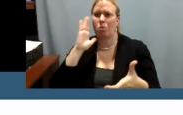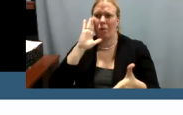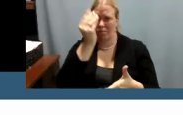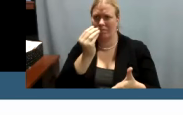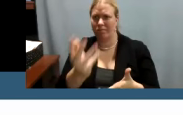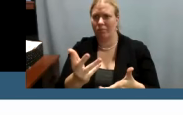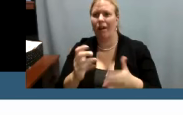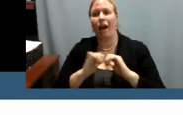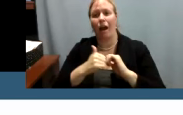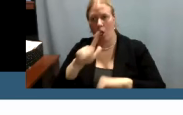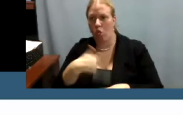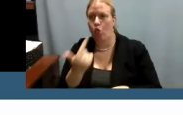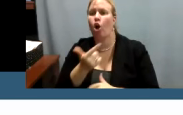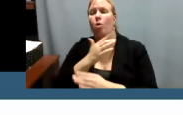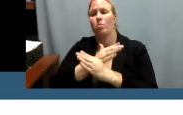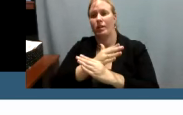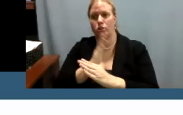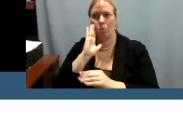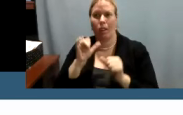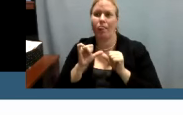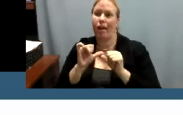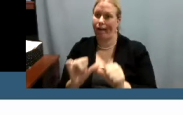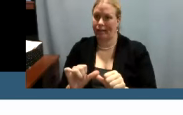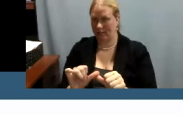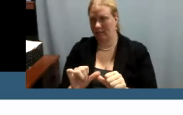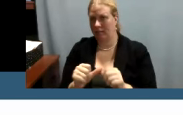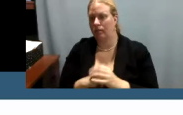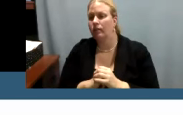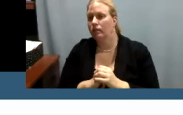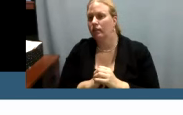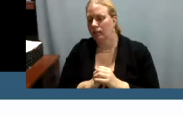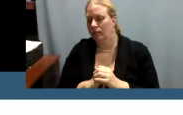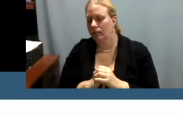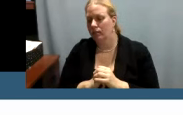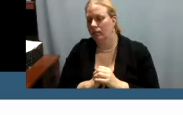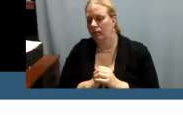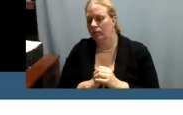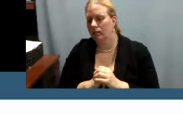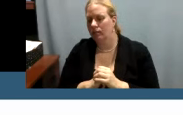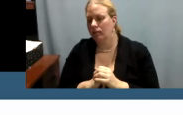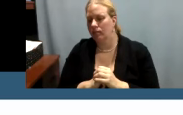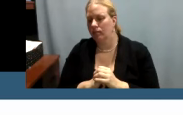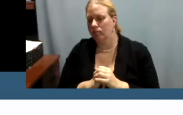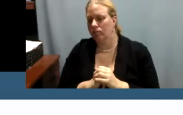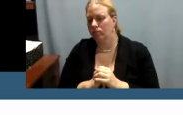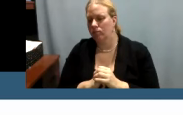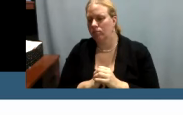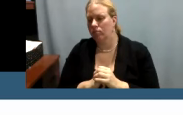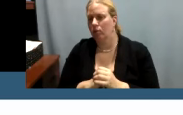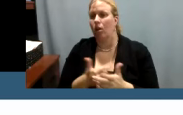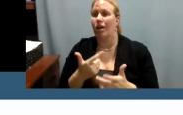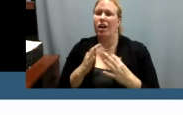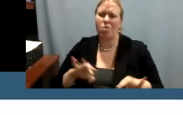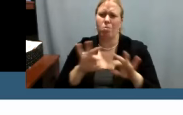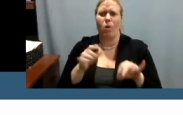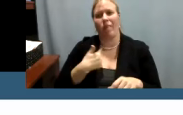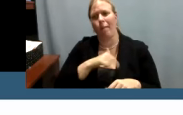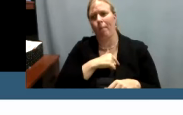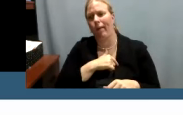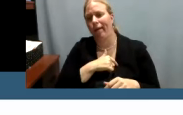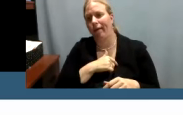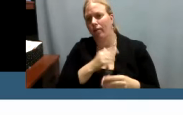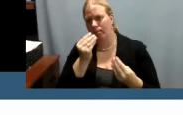the protection will last and so um we we know that we want to um make sure that we we are being consistent that this is a